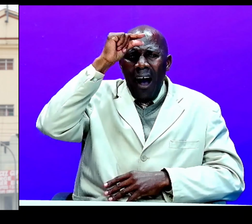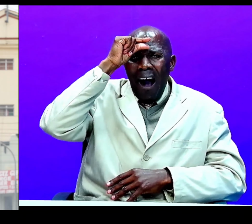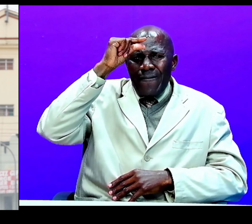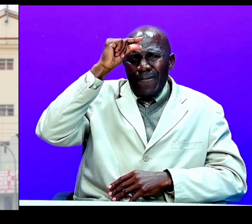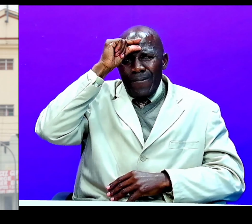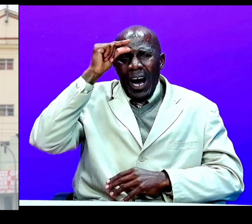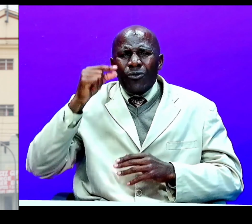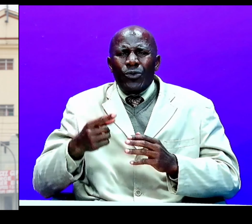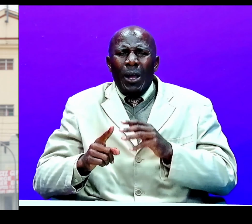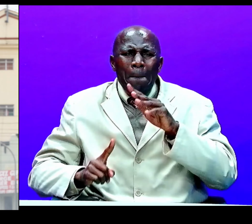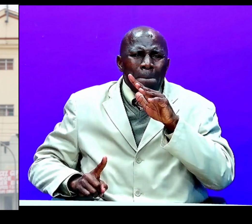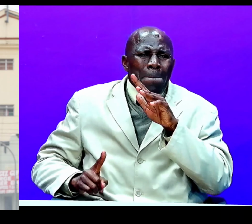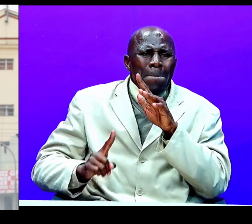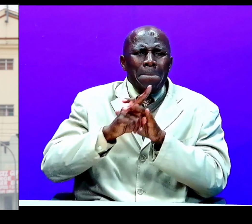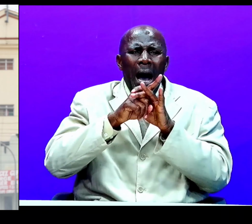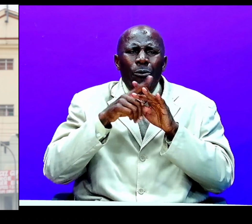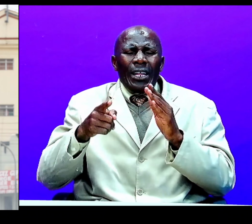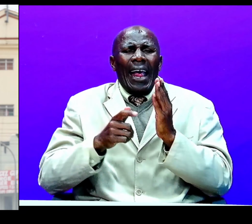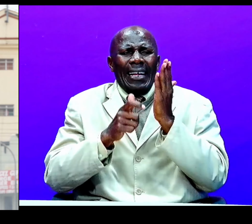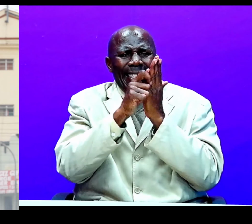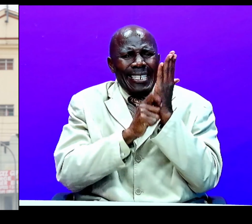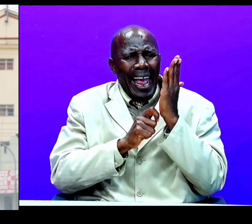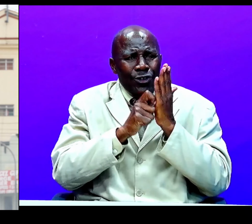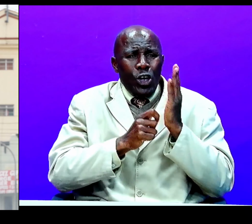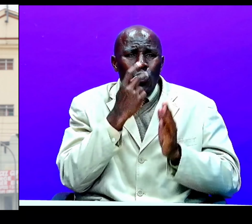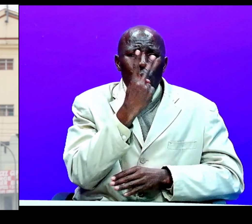multi-party democracy.